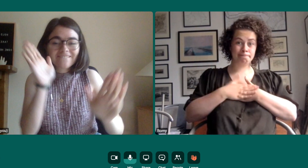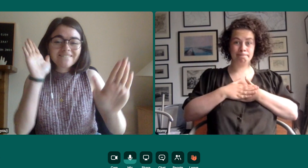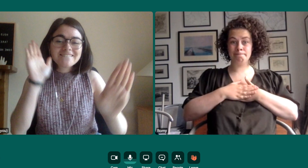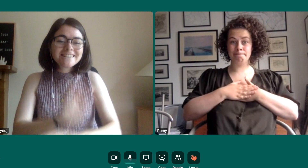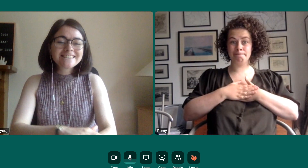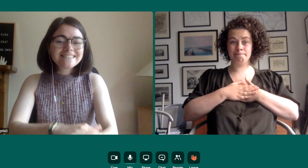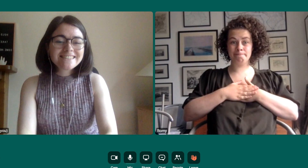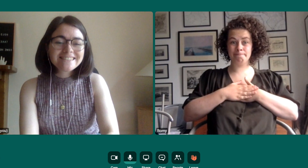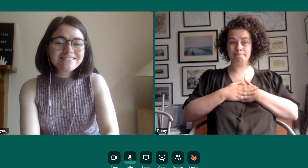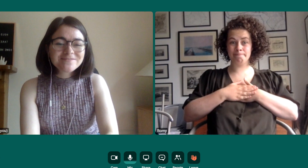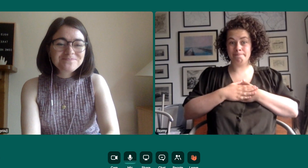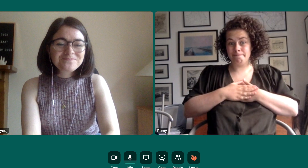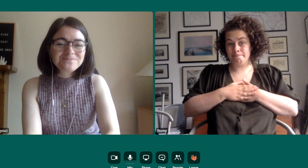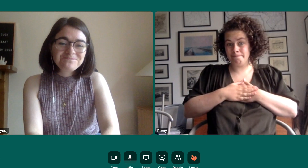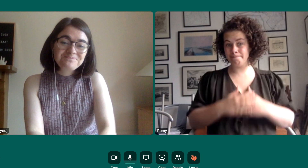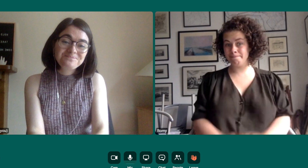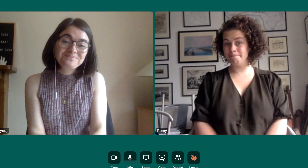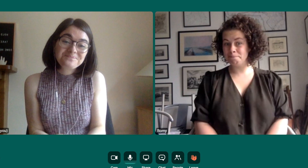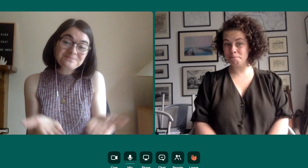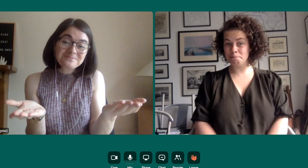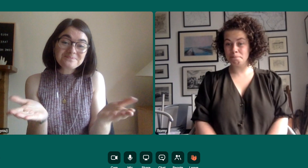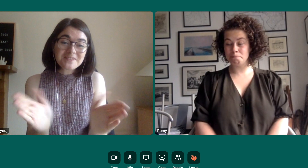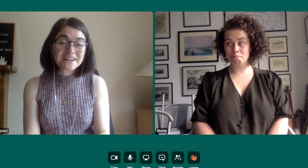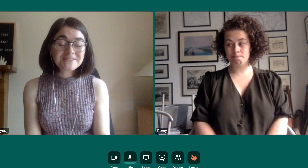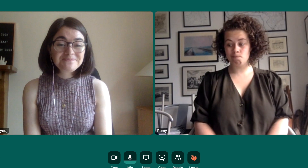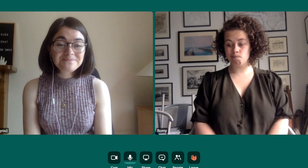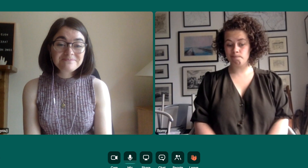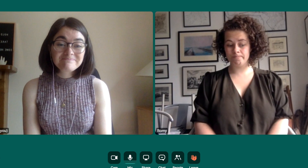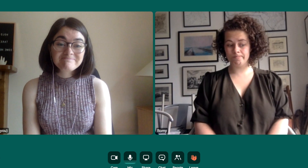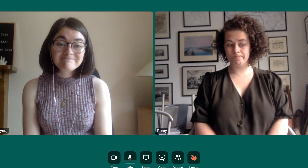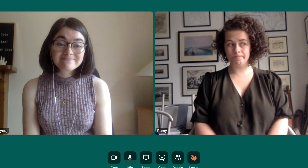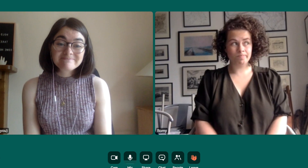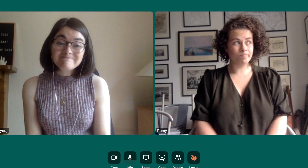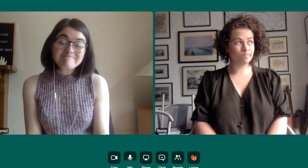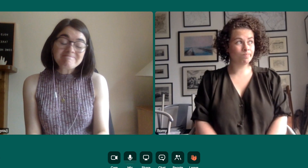are. Well, I don't think there's much left to say